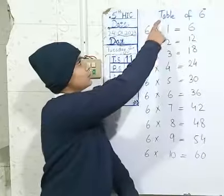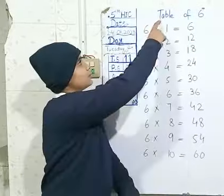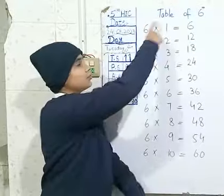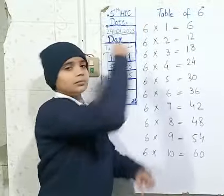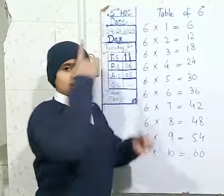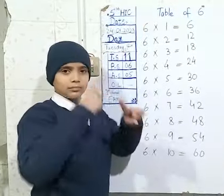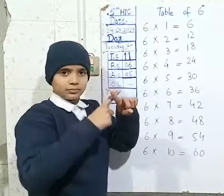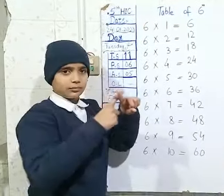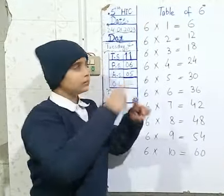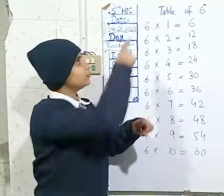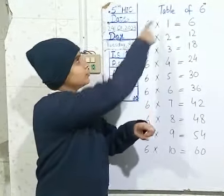table